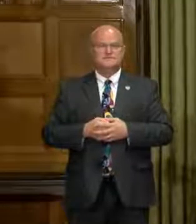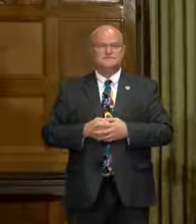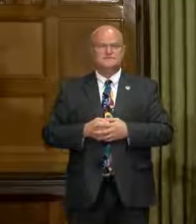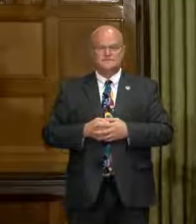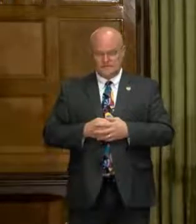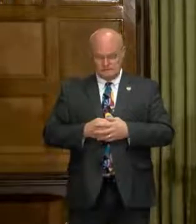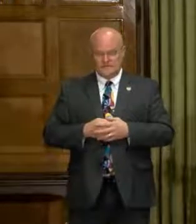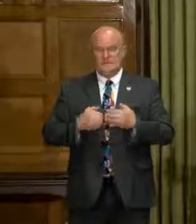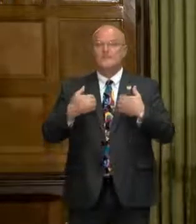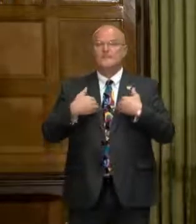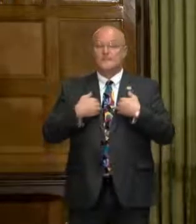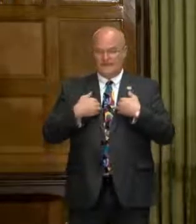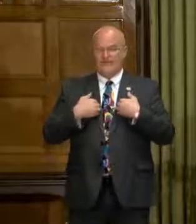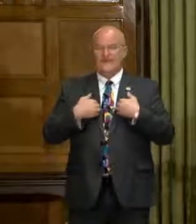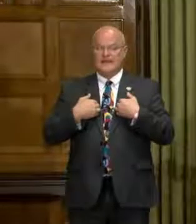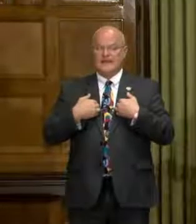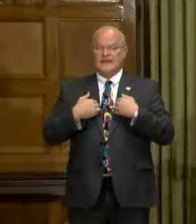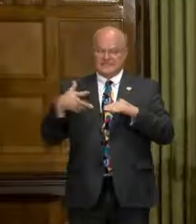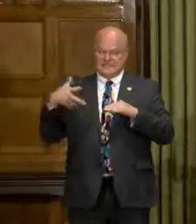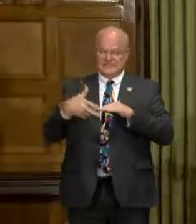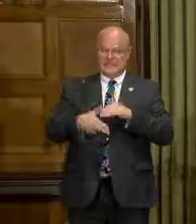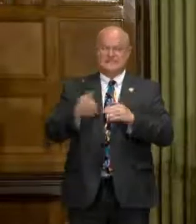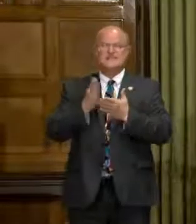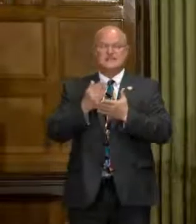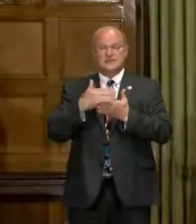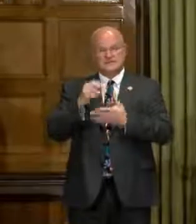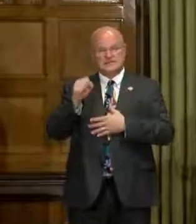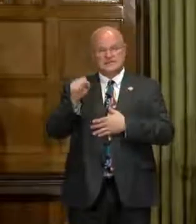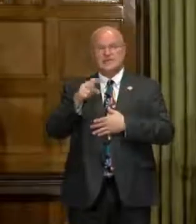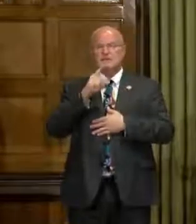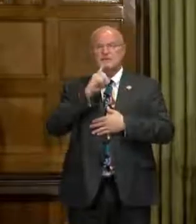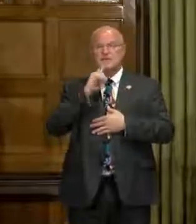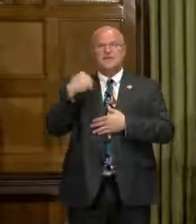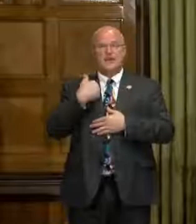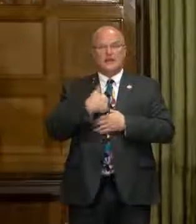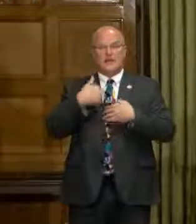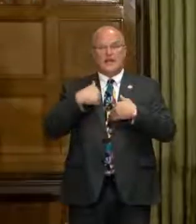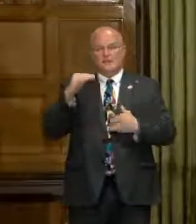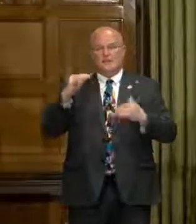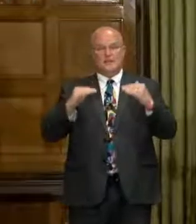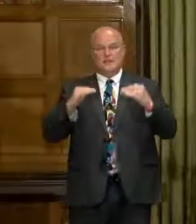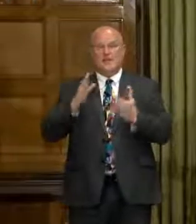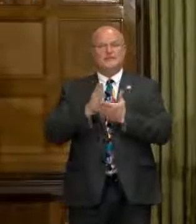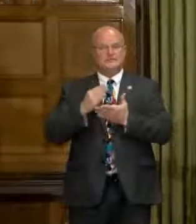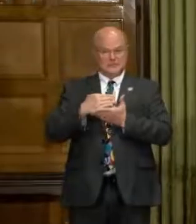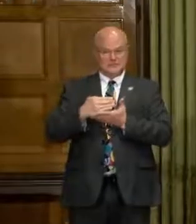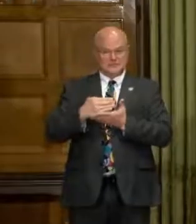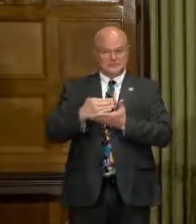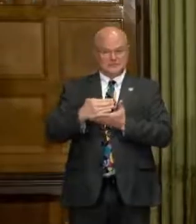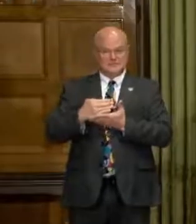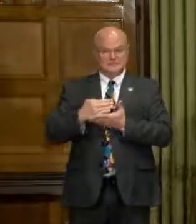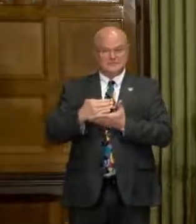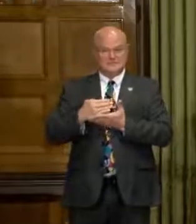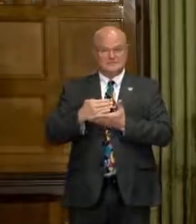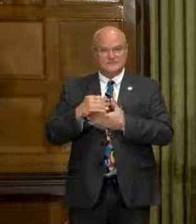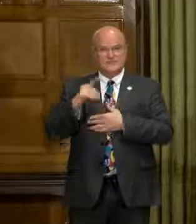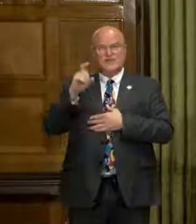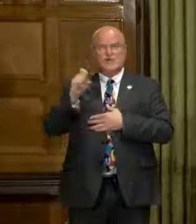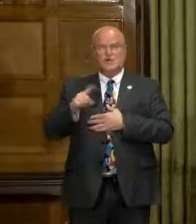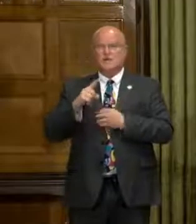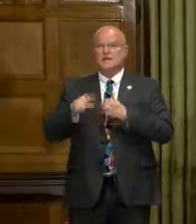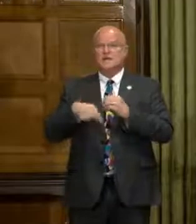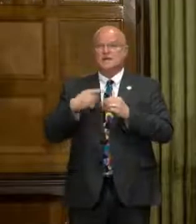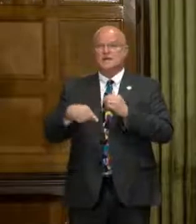Well, there were adequate cuts in the budget to make sure we have a balanced budget. And the question